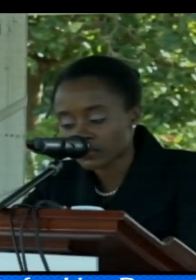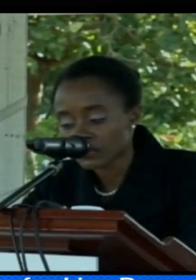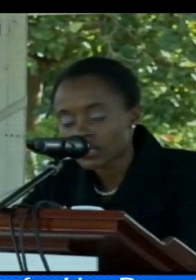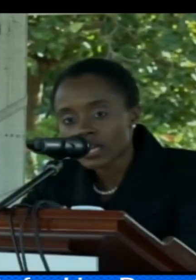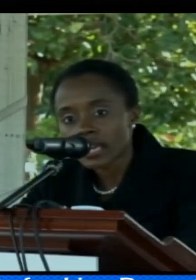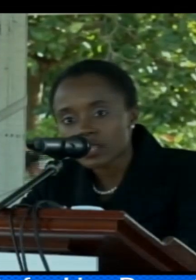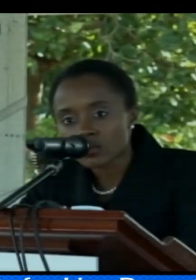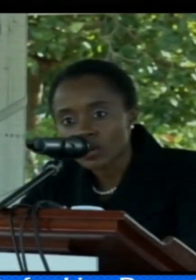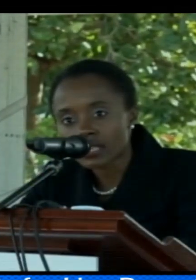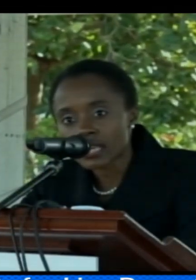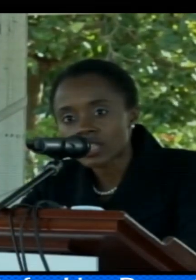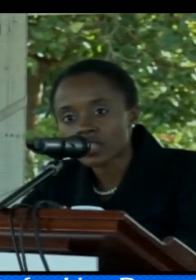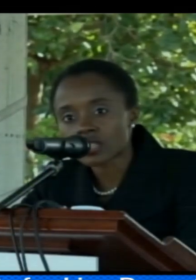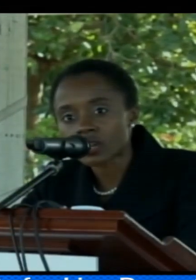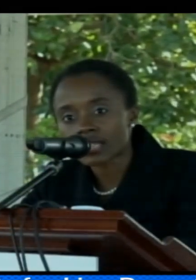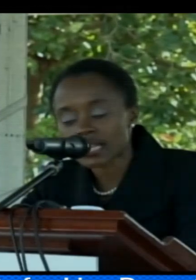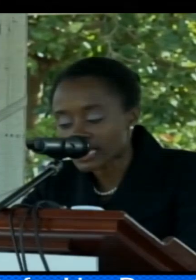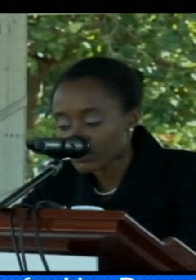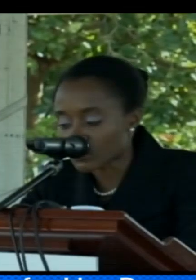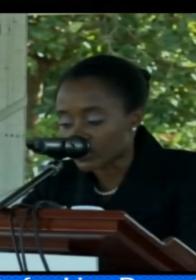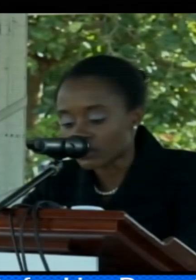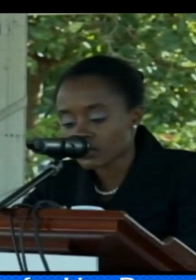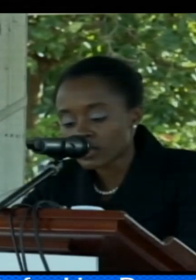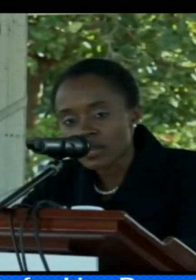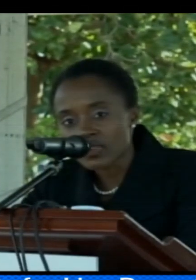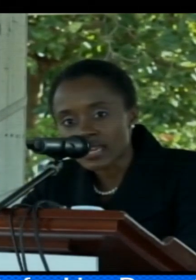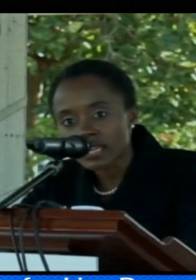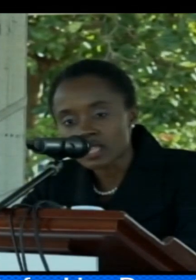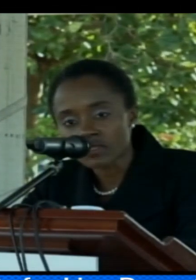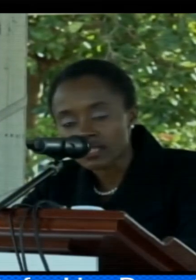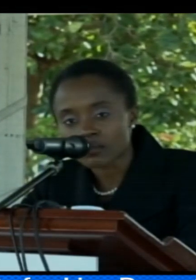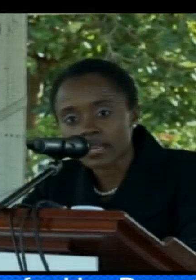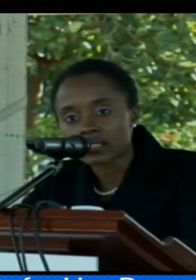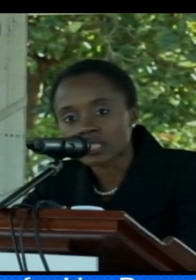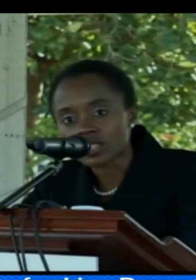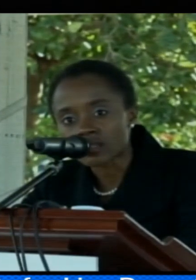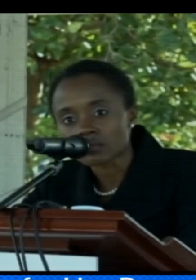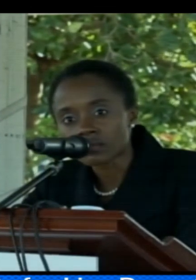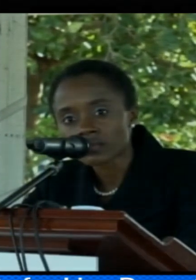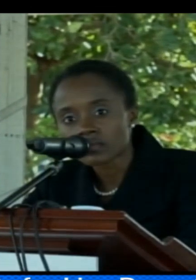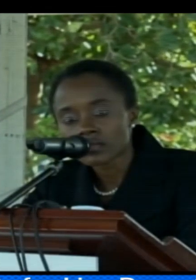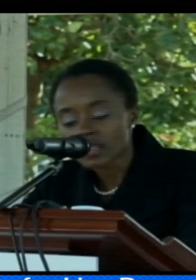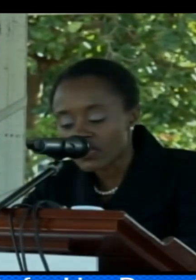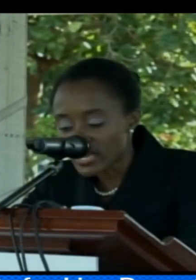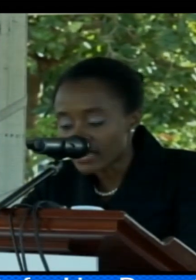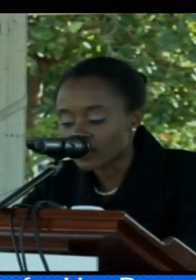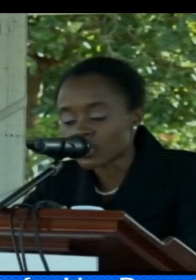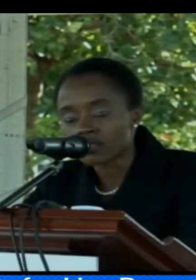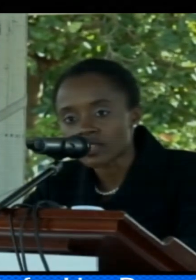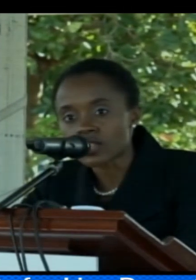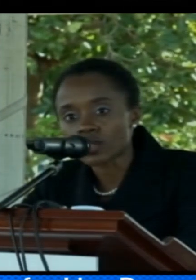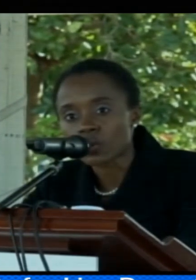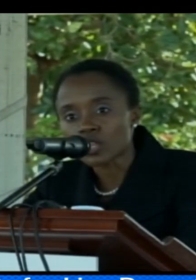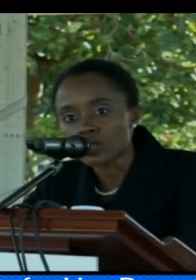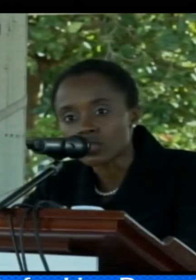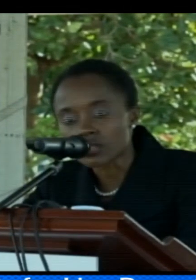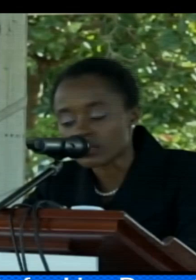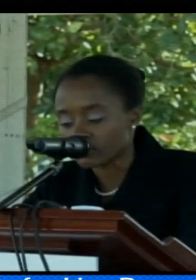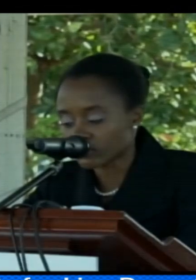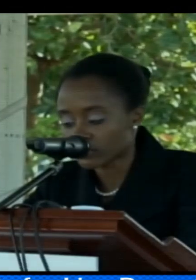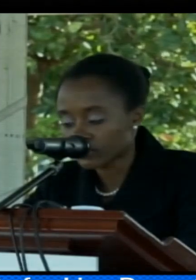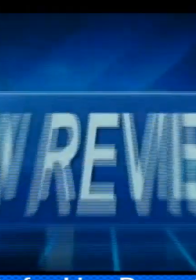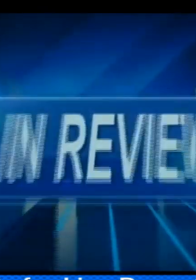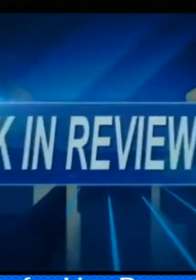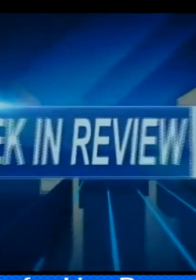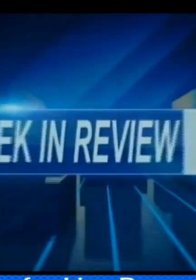officer. Insubordination is not acceptable, but neither is victimization. Neither must feature when you